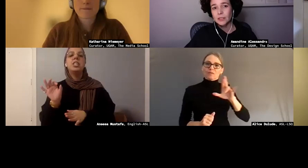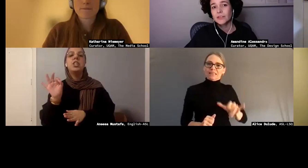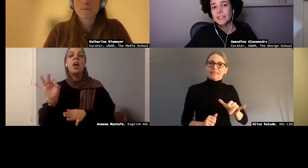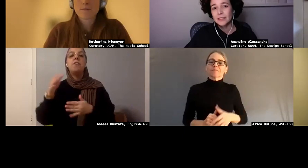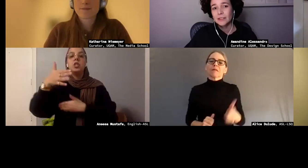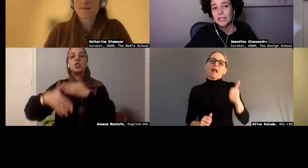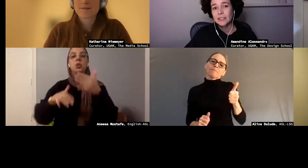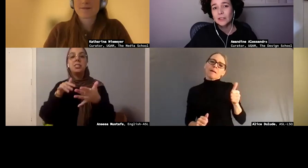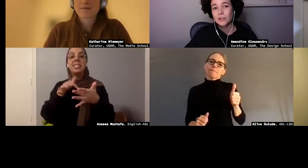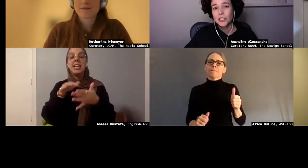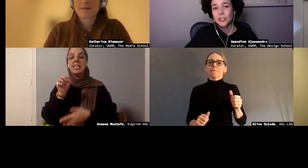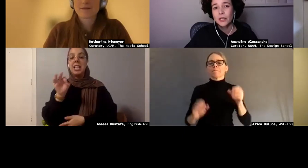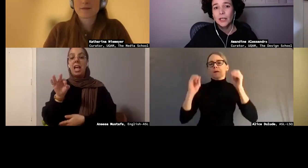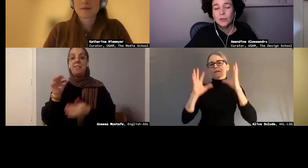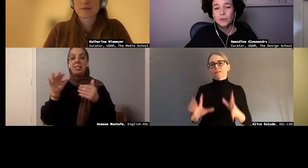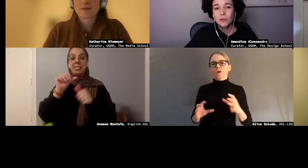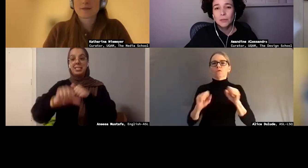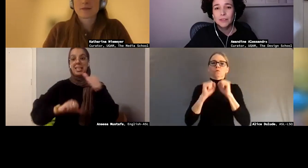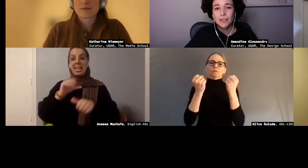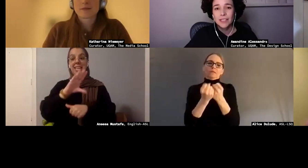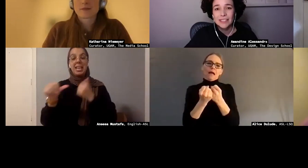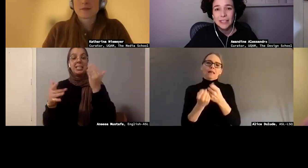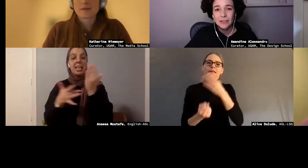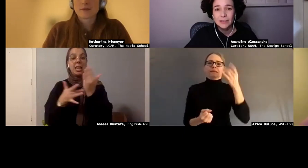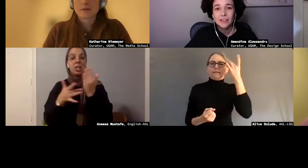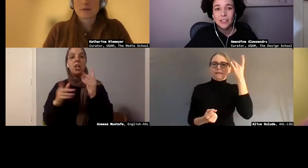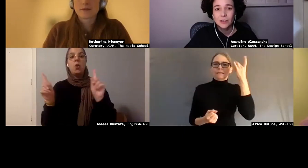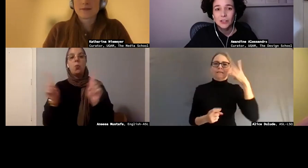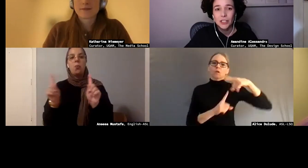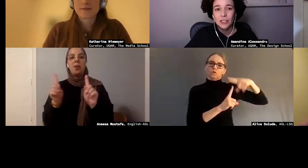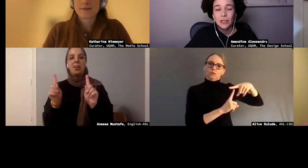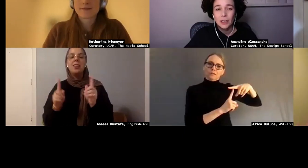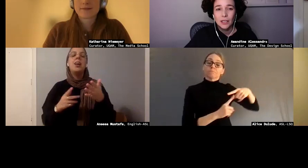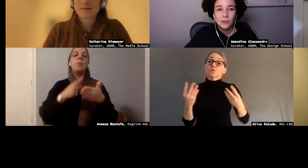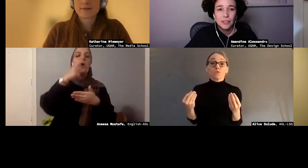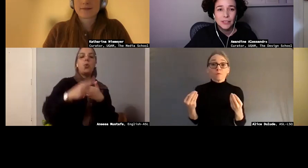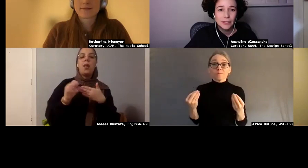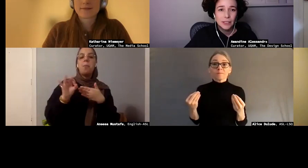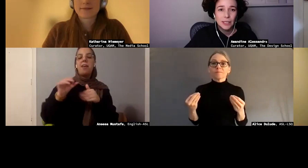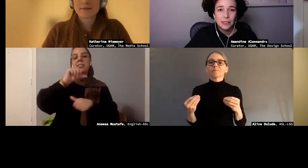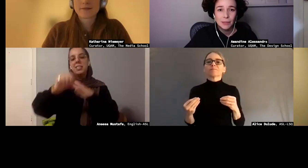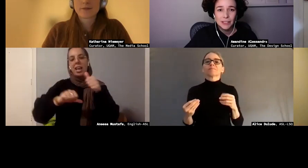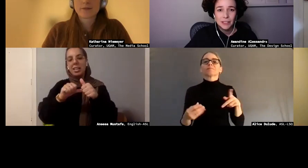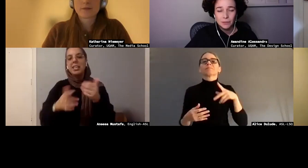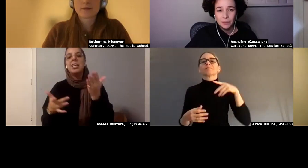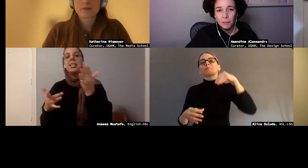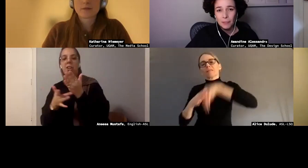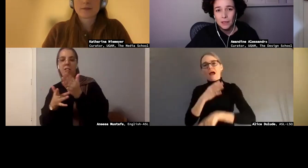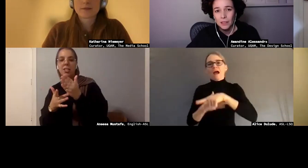Studies of Science and Technology in the program in Science, Technology, and Society at